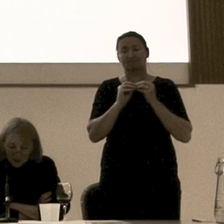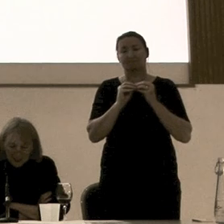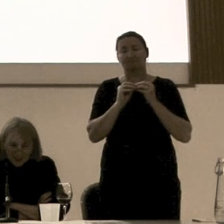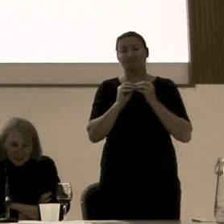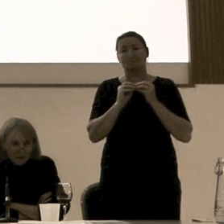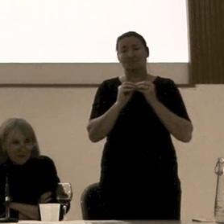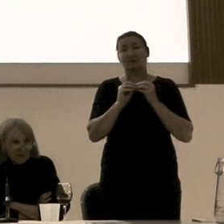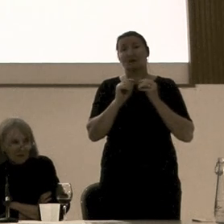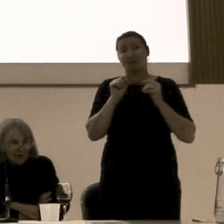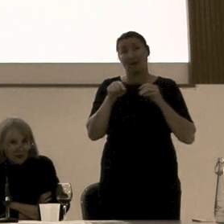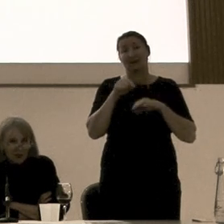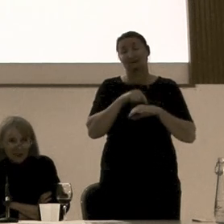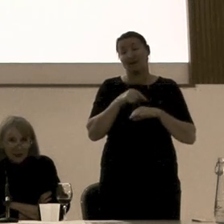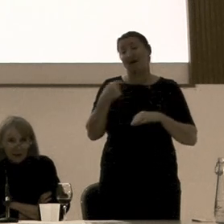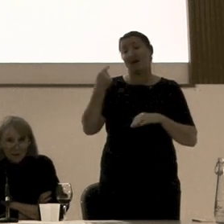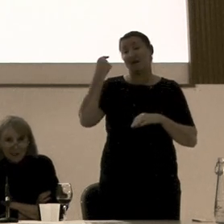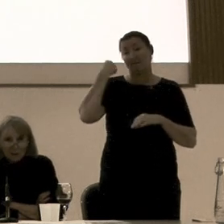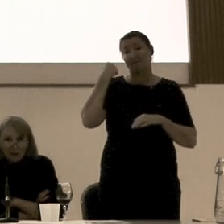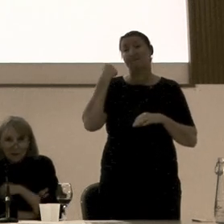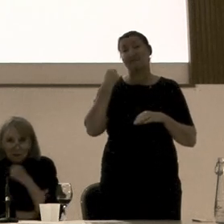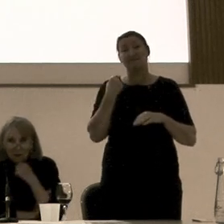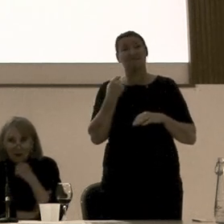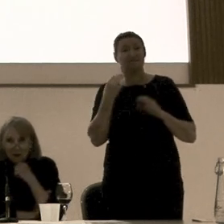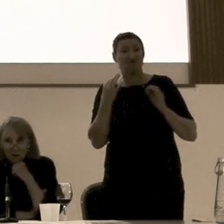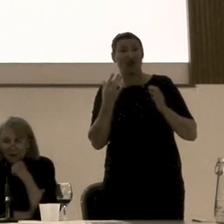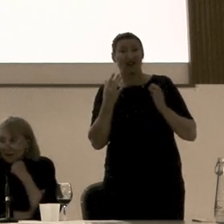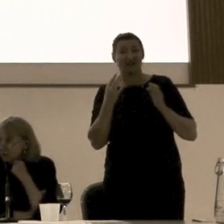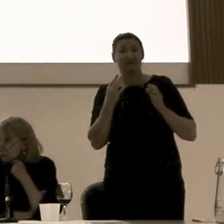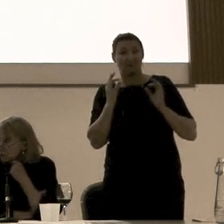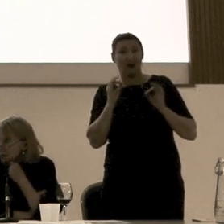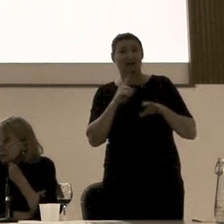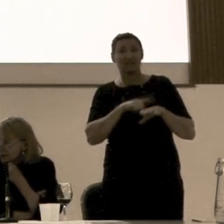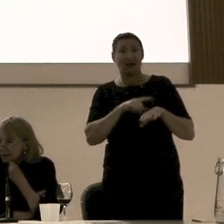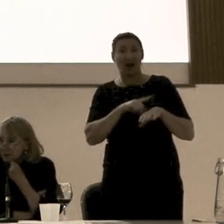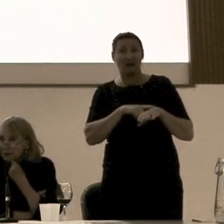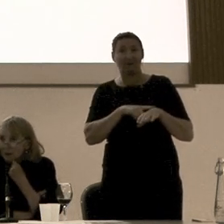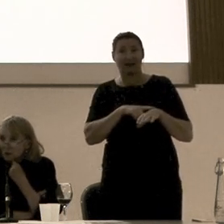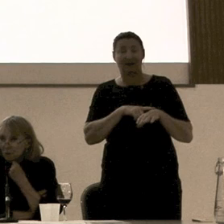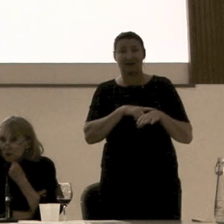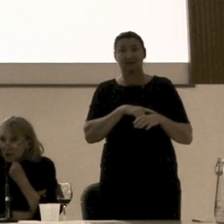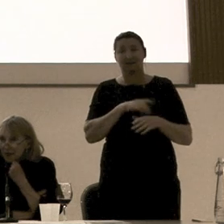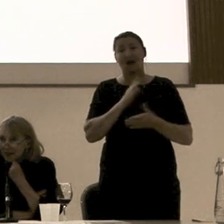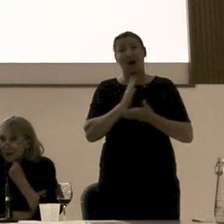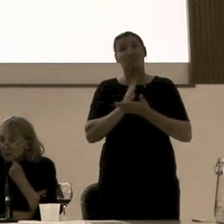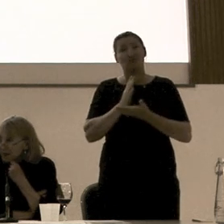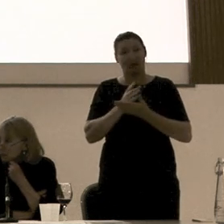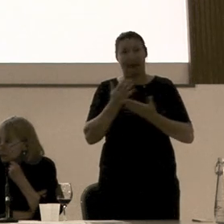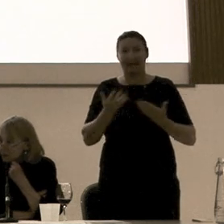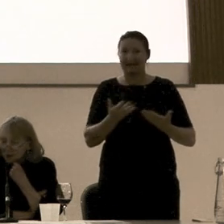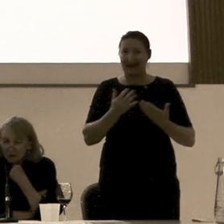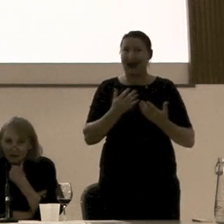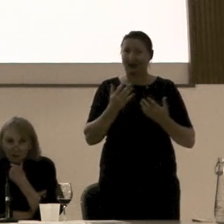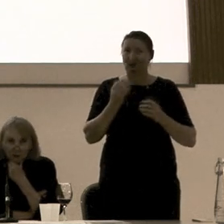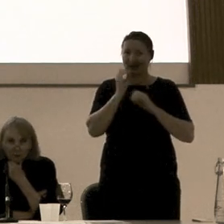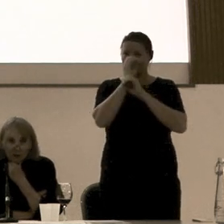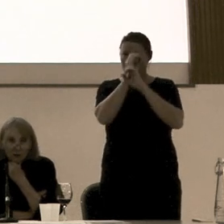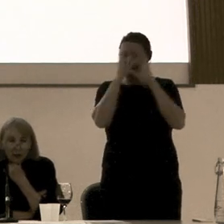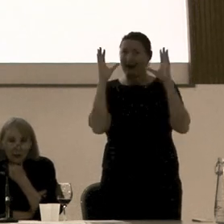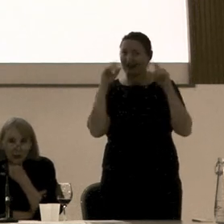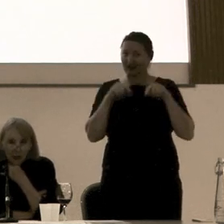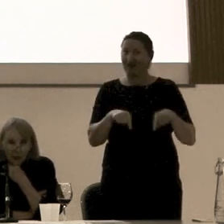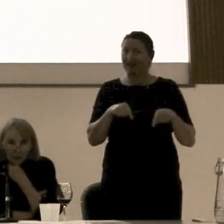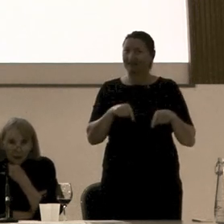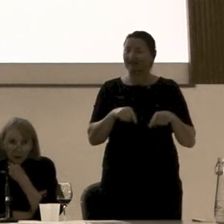And it was the right time, I suppose, although I do believe it would be a little bit tricky now, but it would still be very